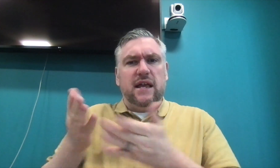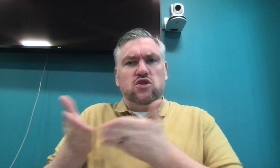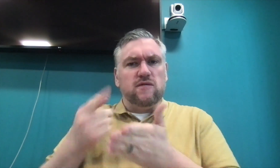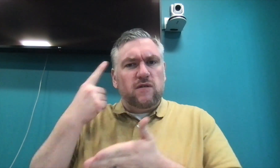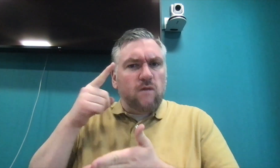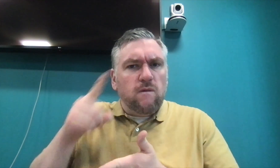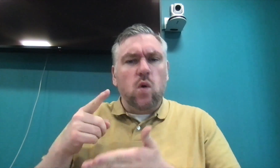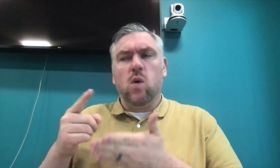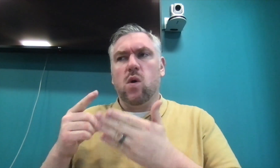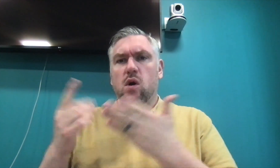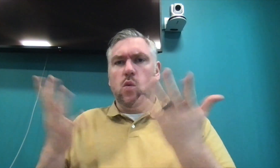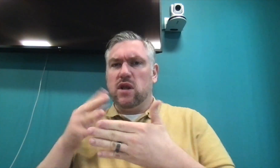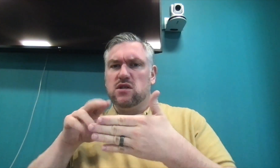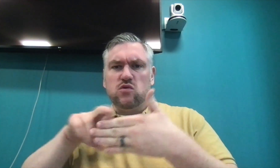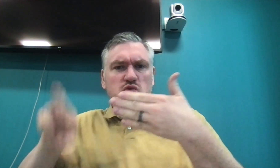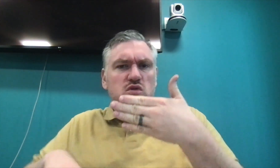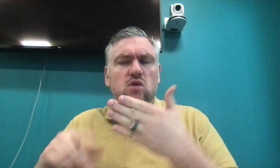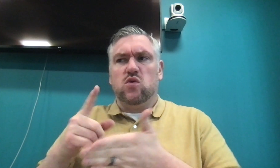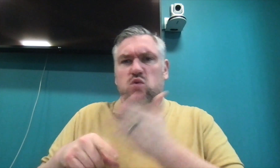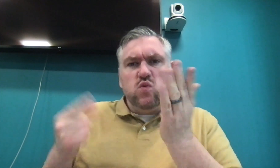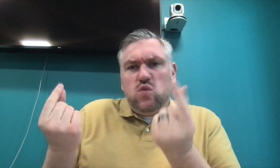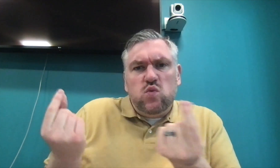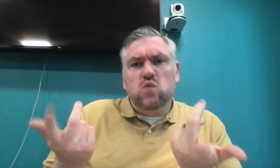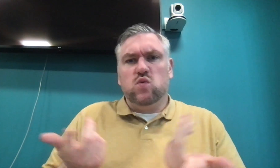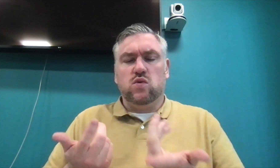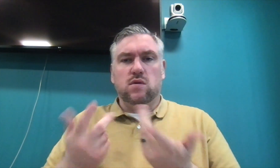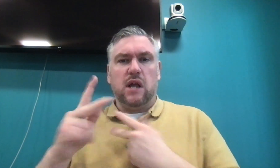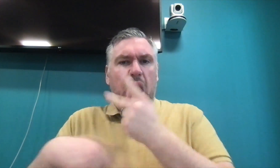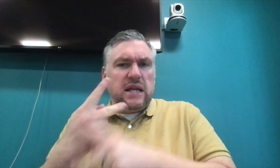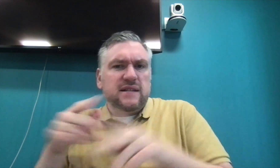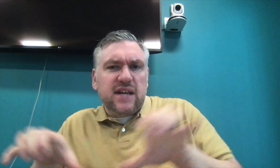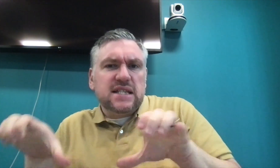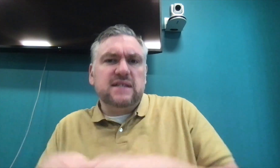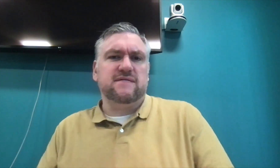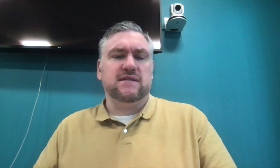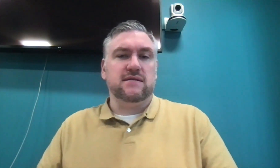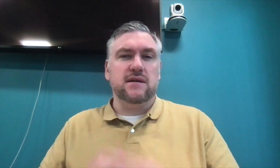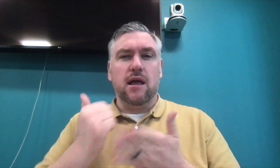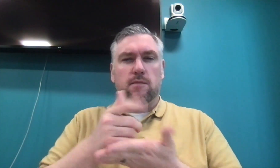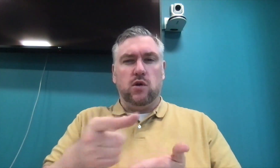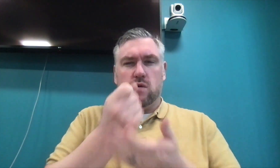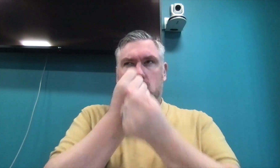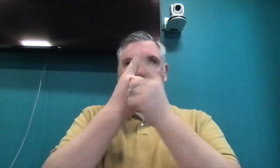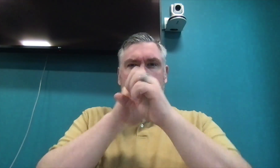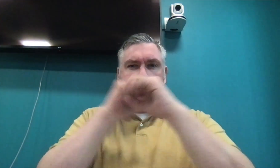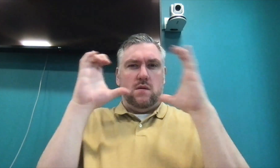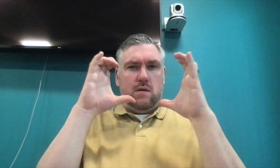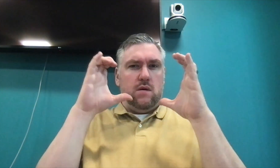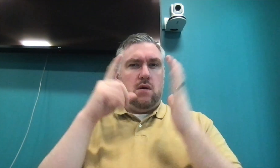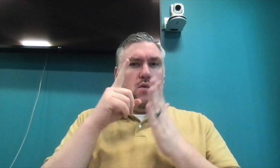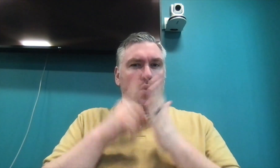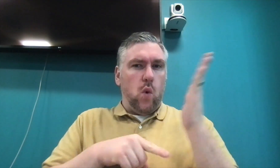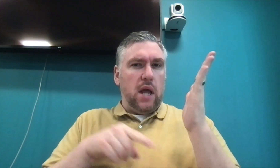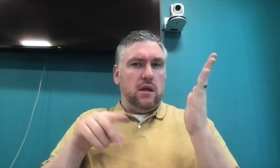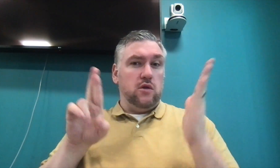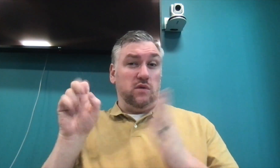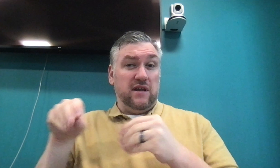what is that service? What's it for? What are the results? What are they trying to accomplish? What kinds of activities they do to help you